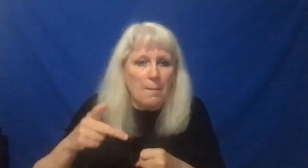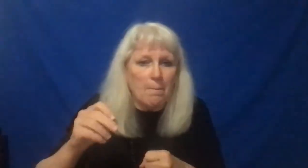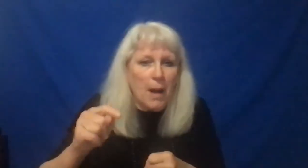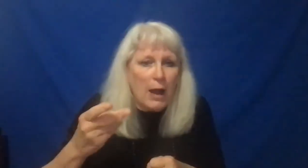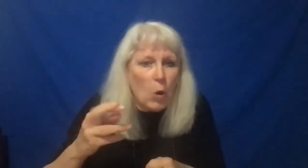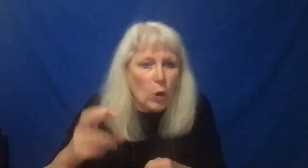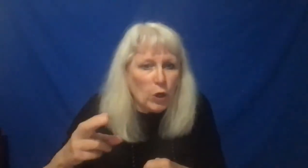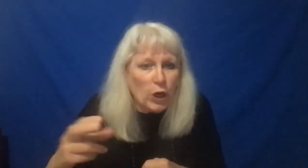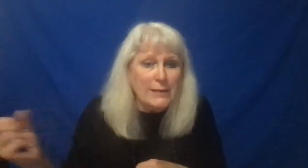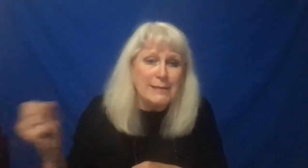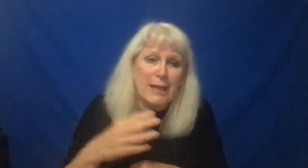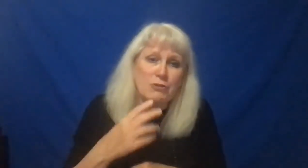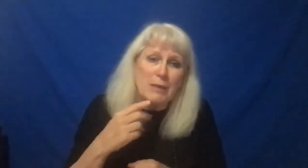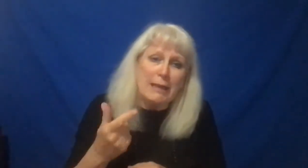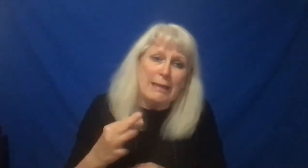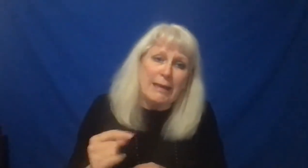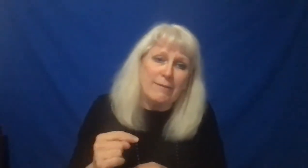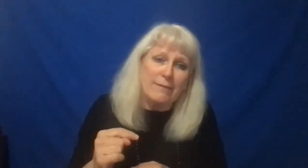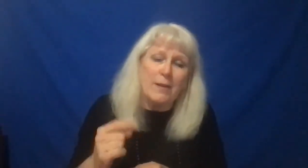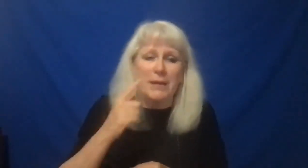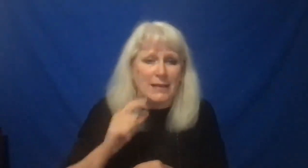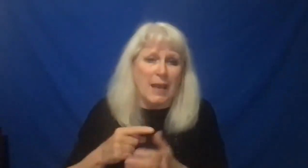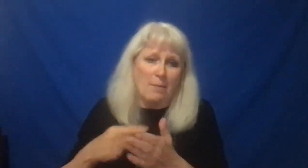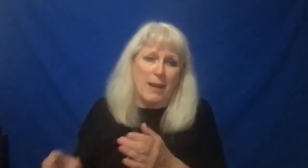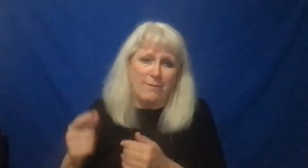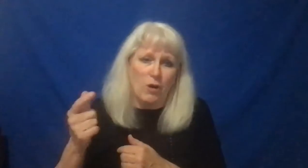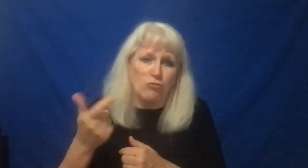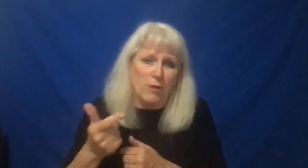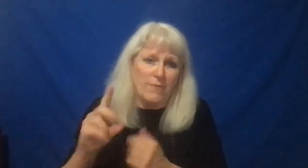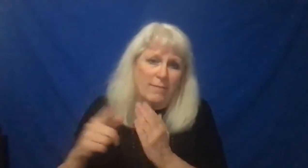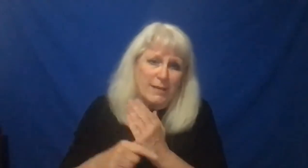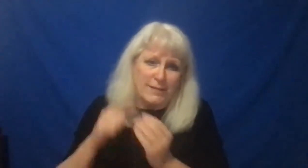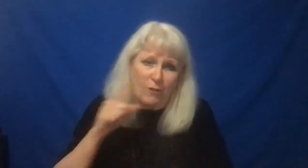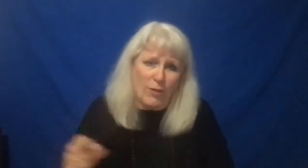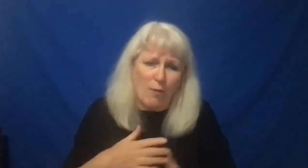for their gratitude for receiving Grapevine. So that really meant a lot to me.